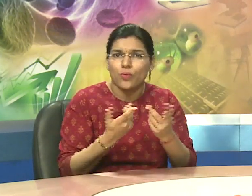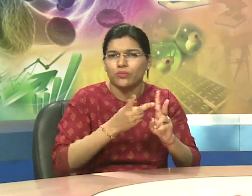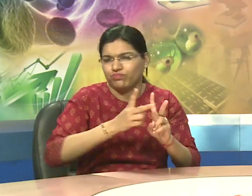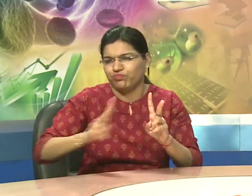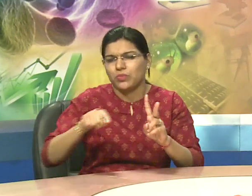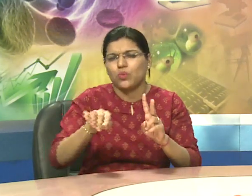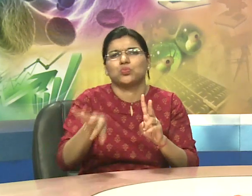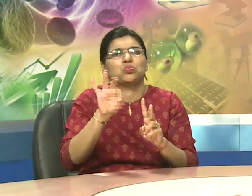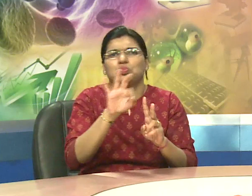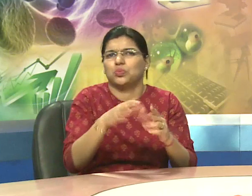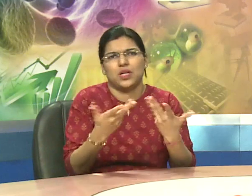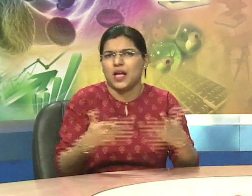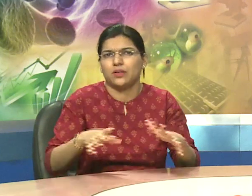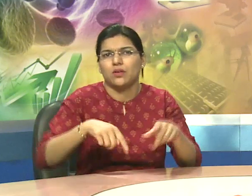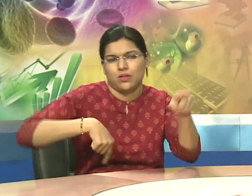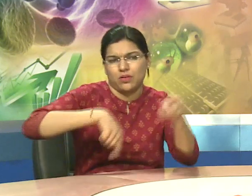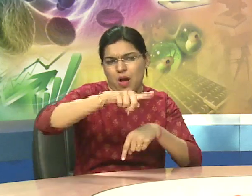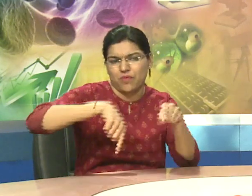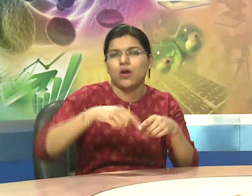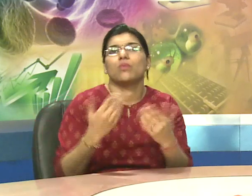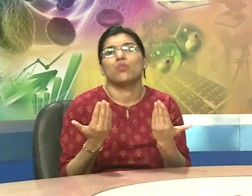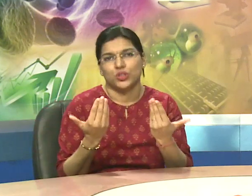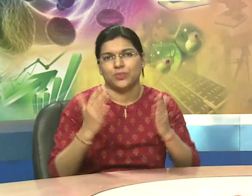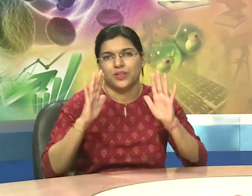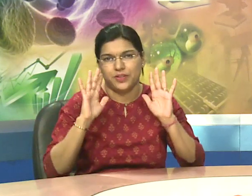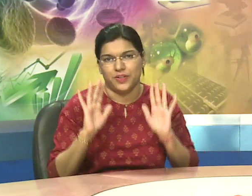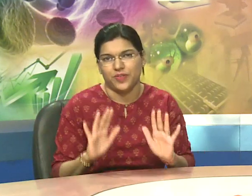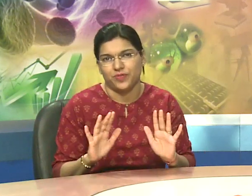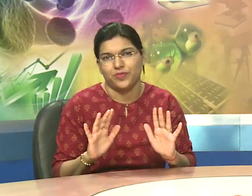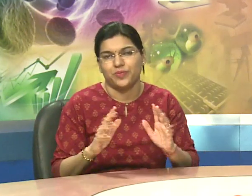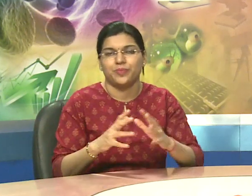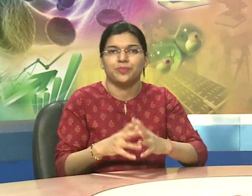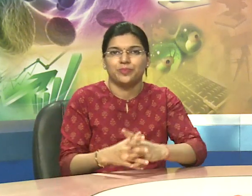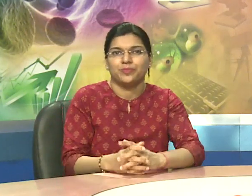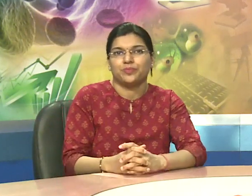helicopter, cargo aircraft or aircraft.